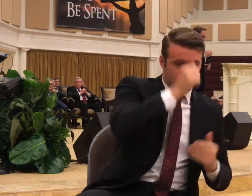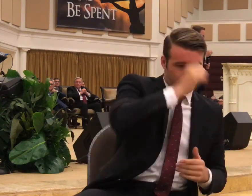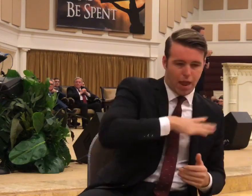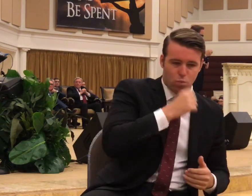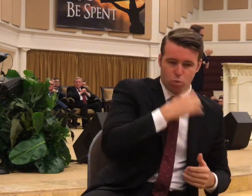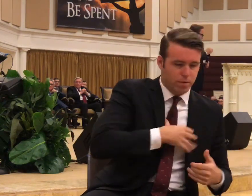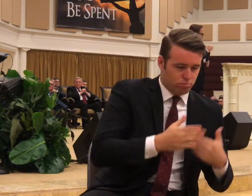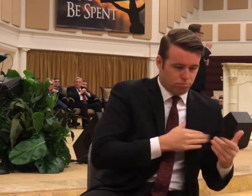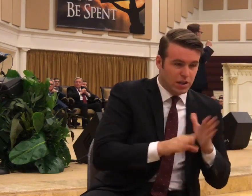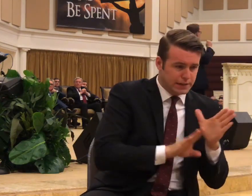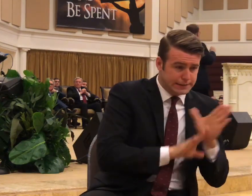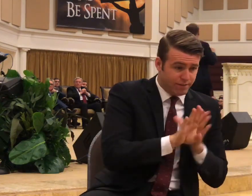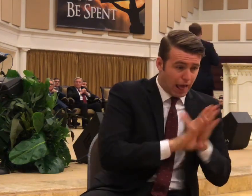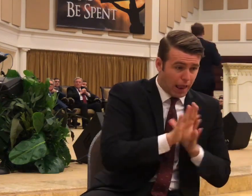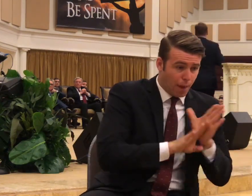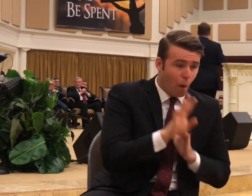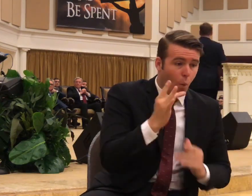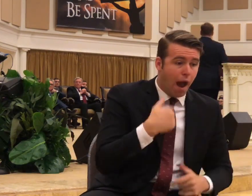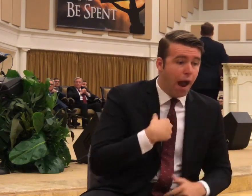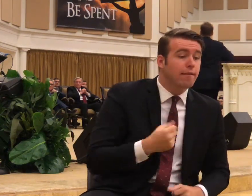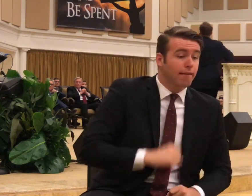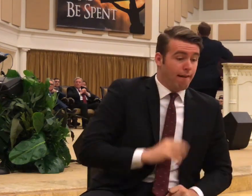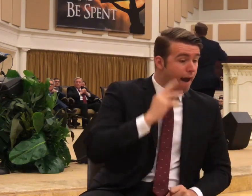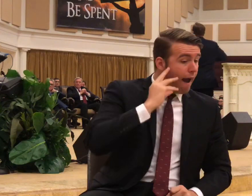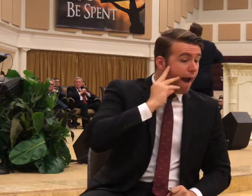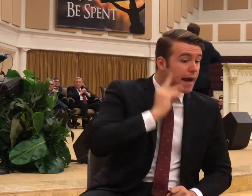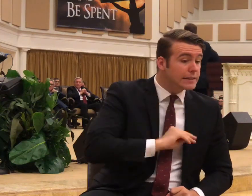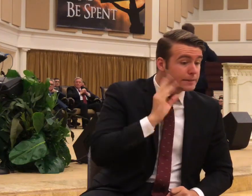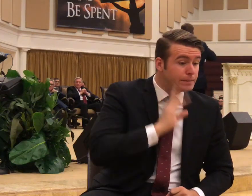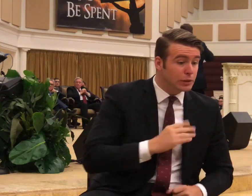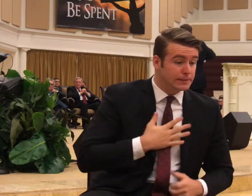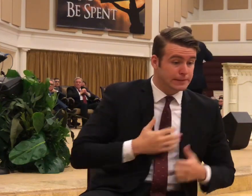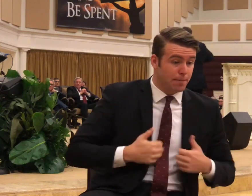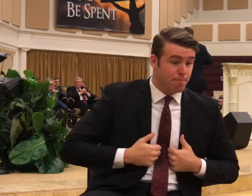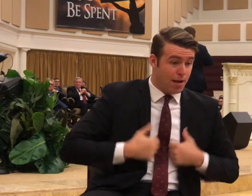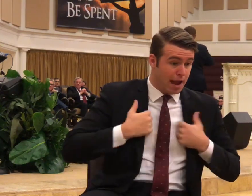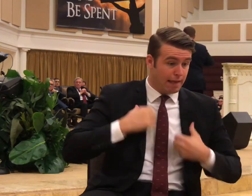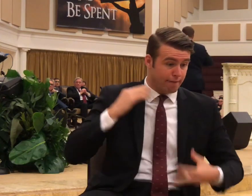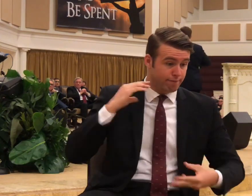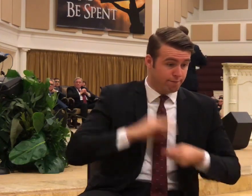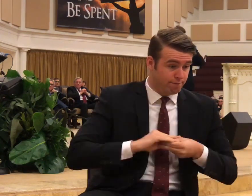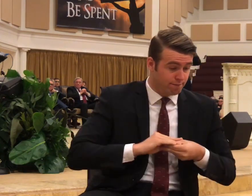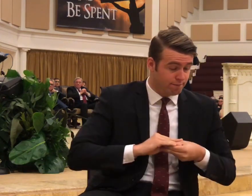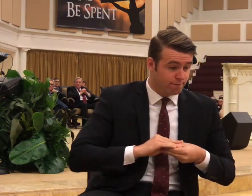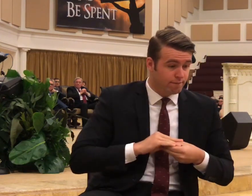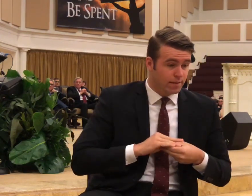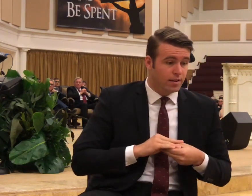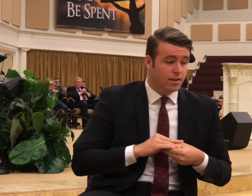able to experience over their life in time